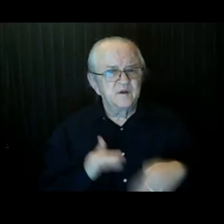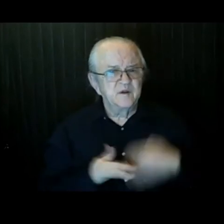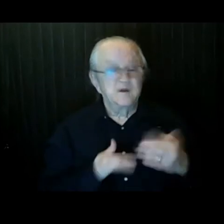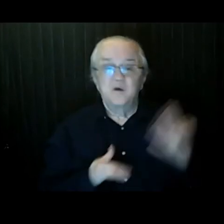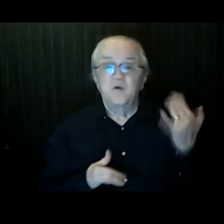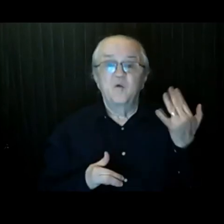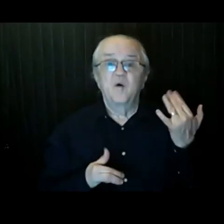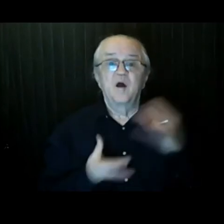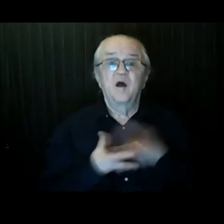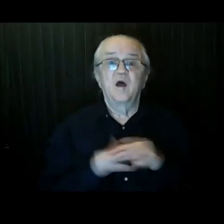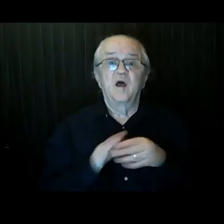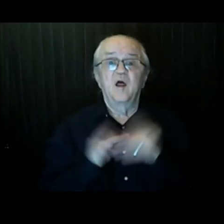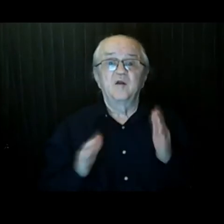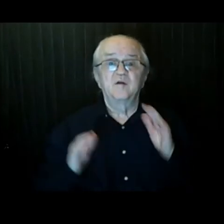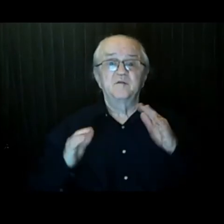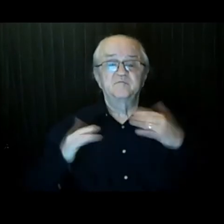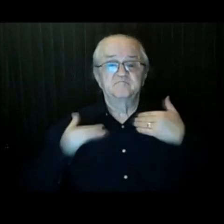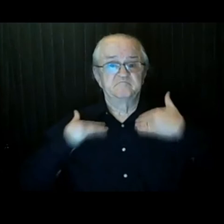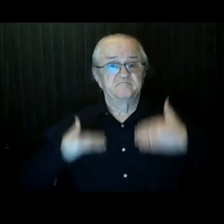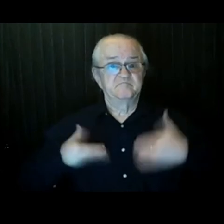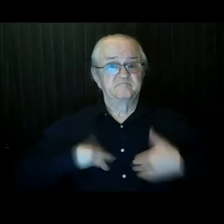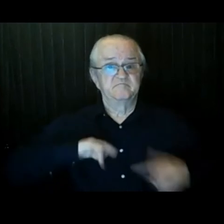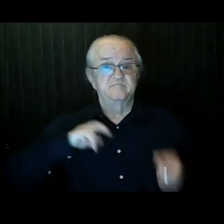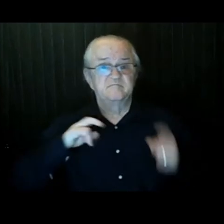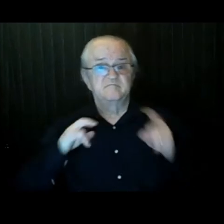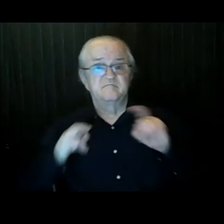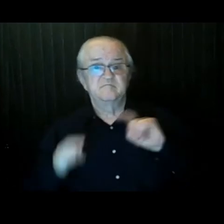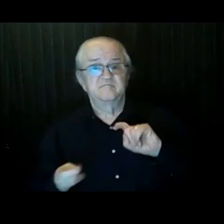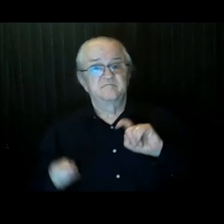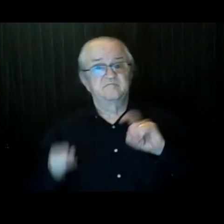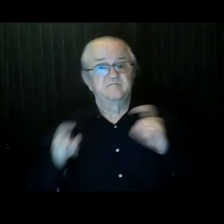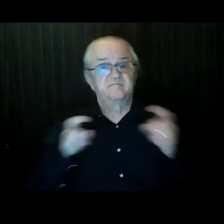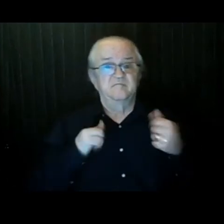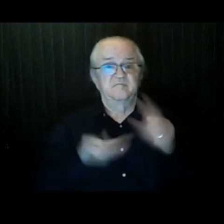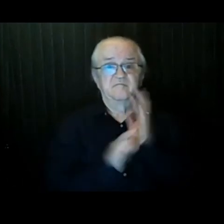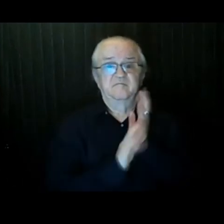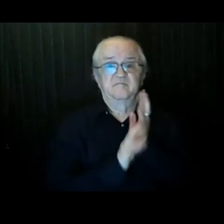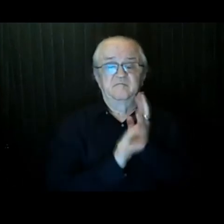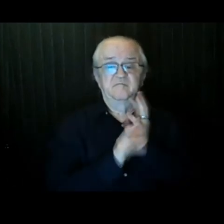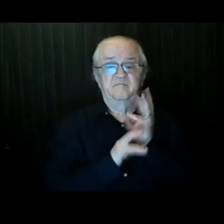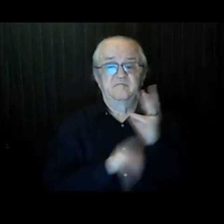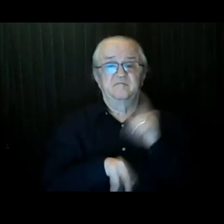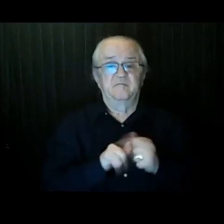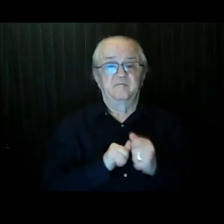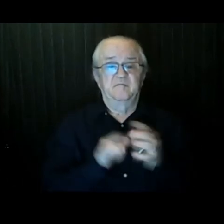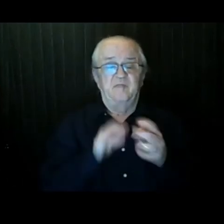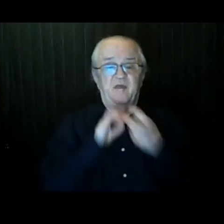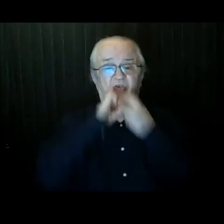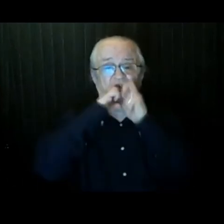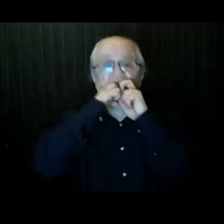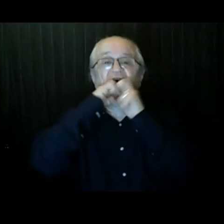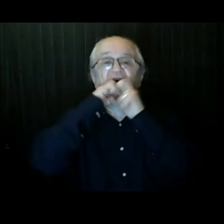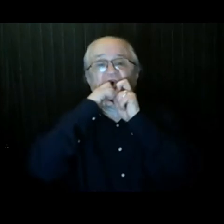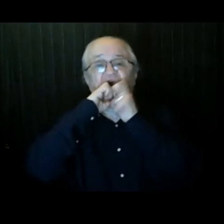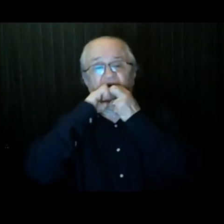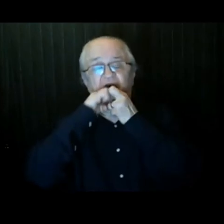is a shapeshifter. Now, try to say that six times without stepping on your tongue. I think